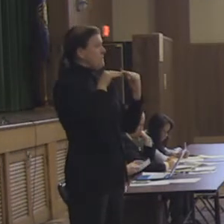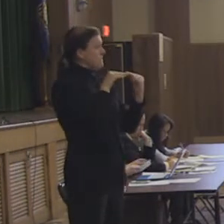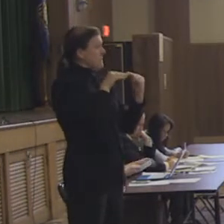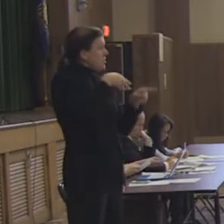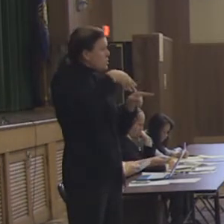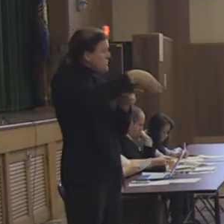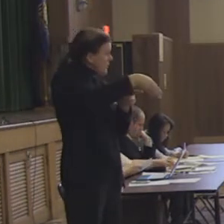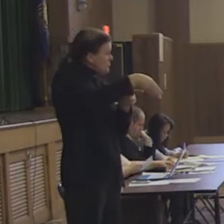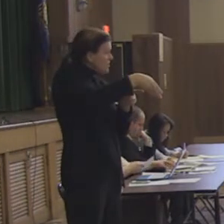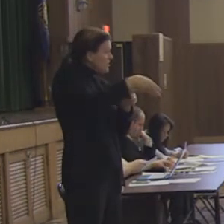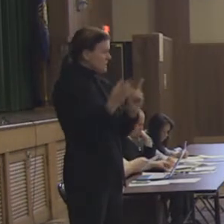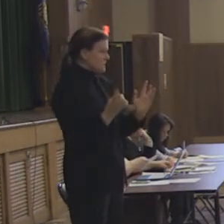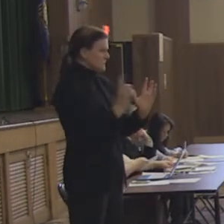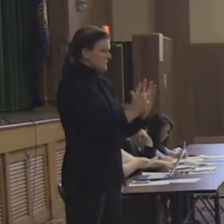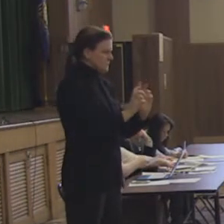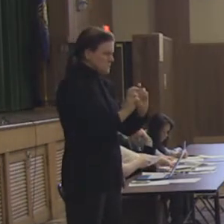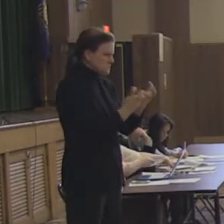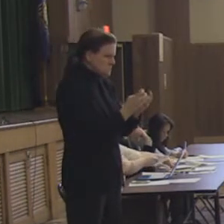specialist